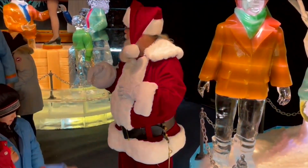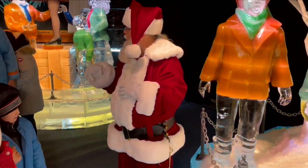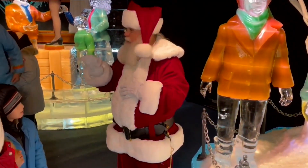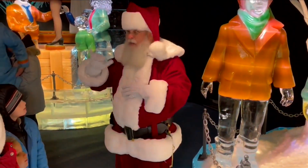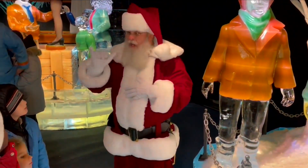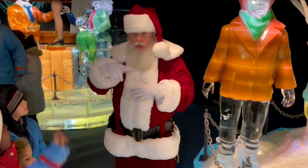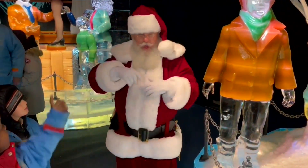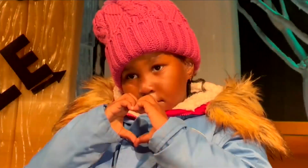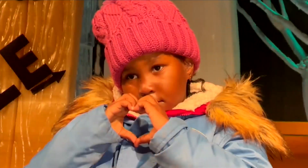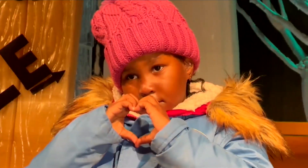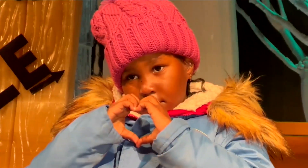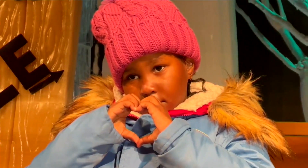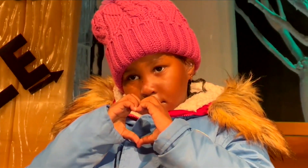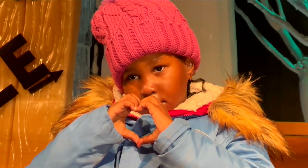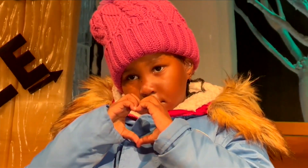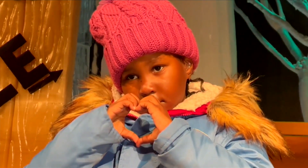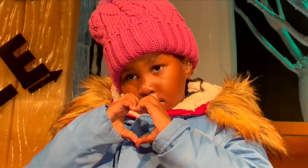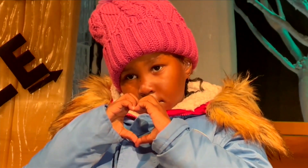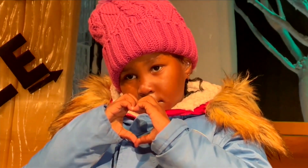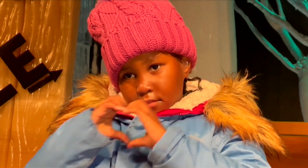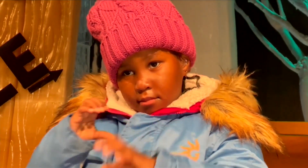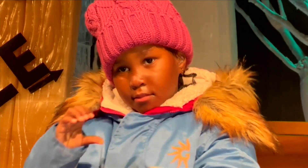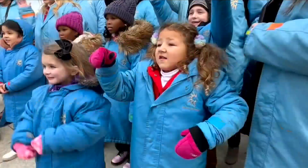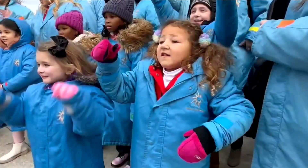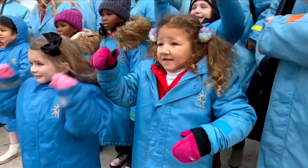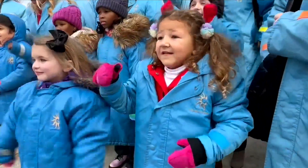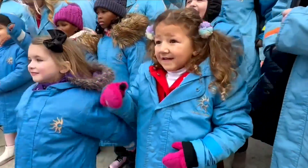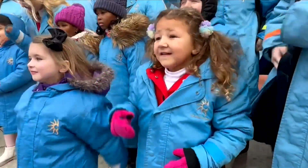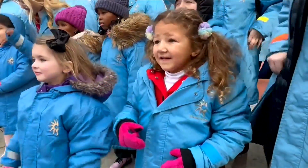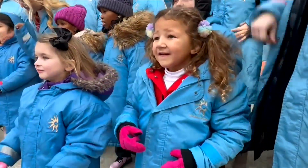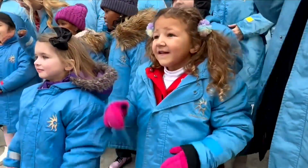hearing parents of deaf children to learn fluent American Sign Language.